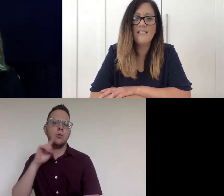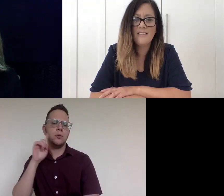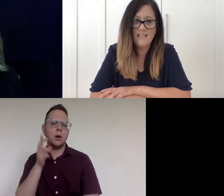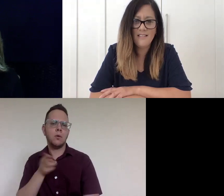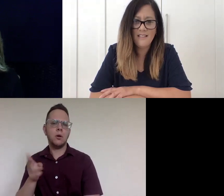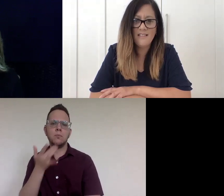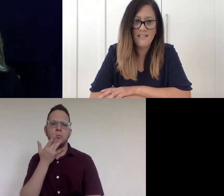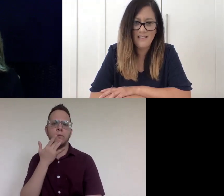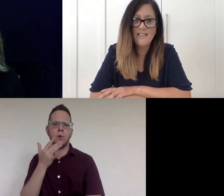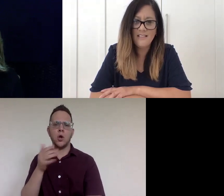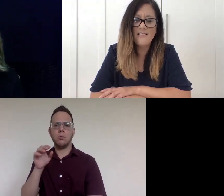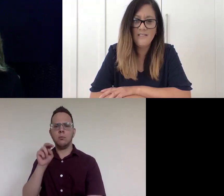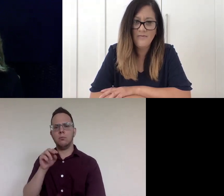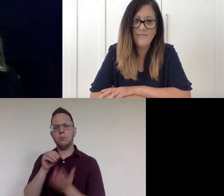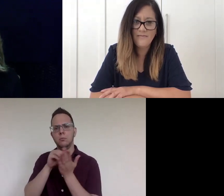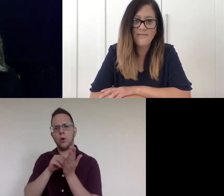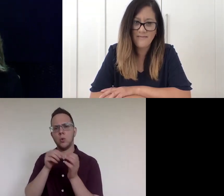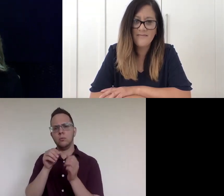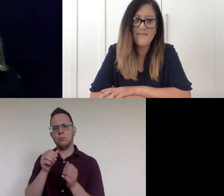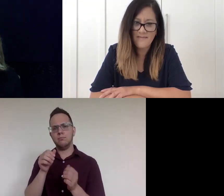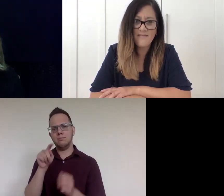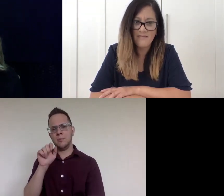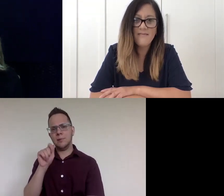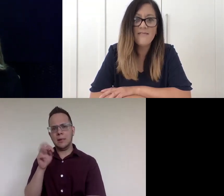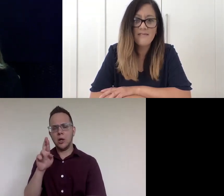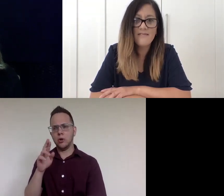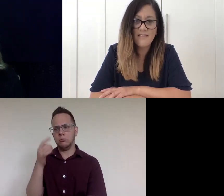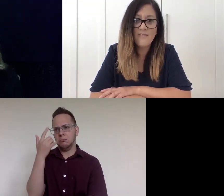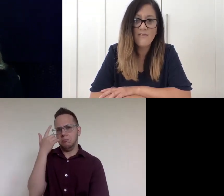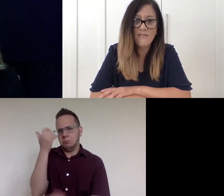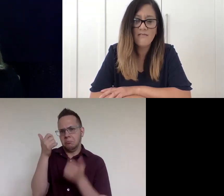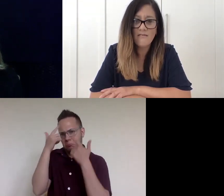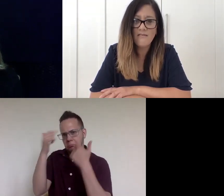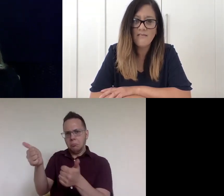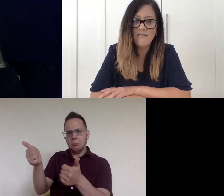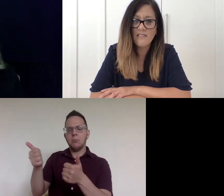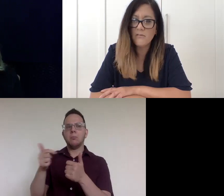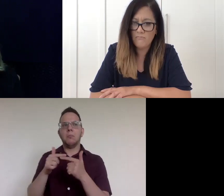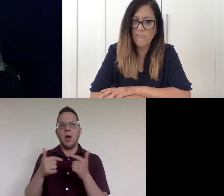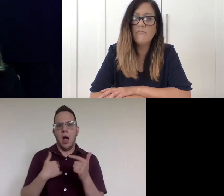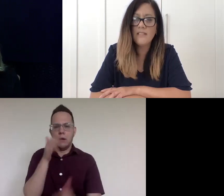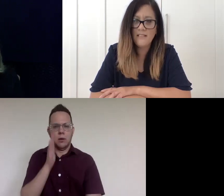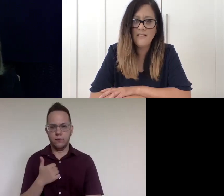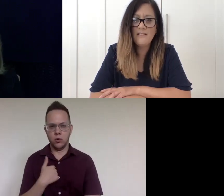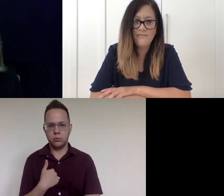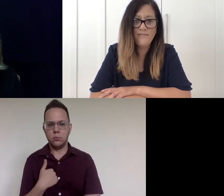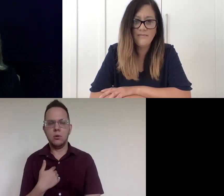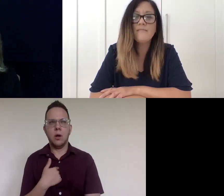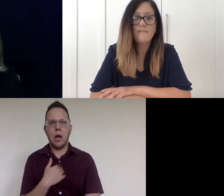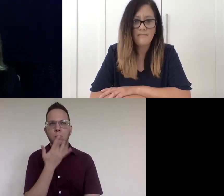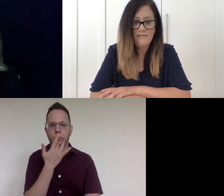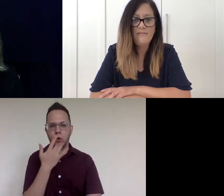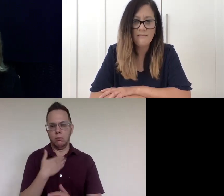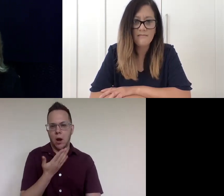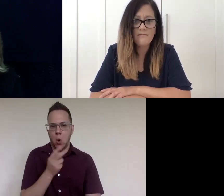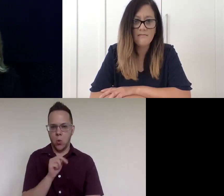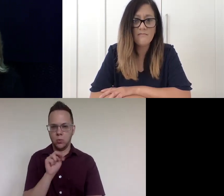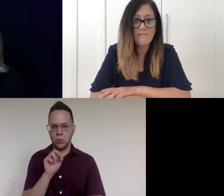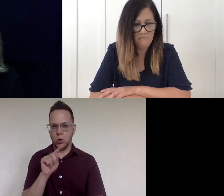on CART, and they remained on the screen so that I could read them and I could actually refer back to them.